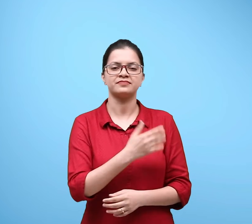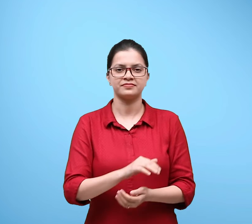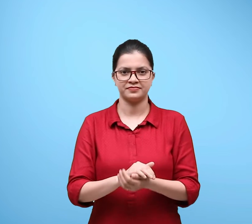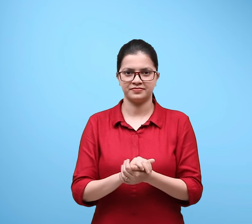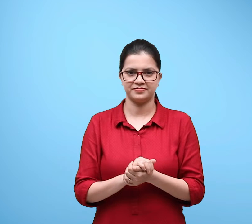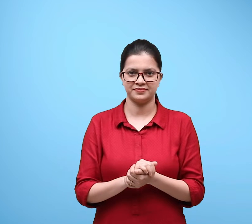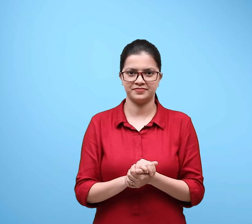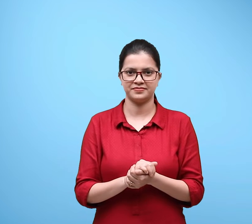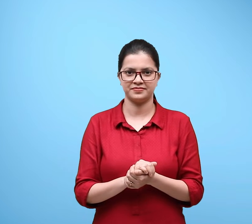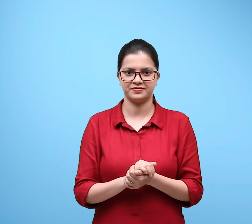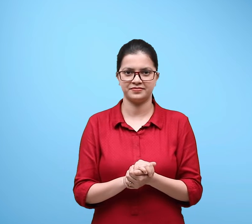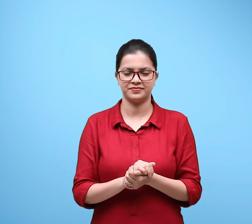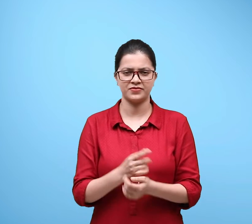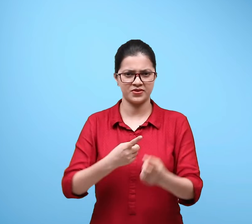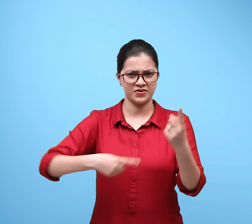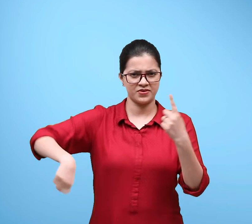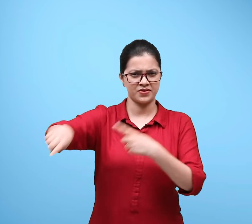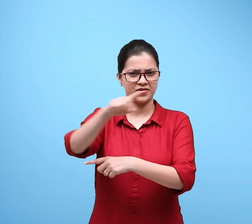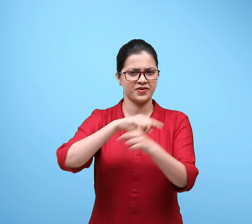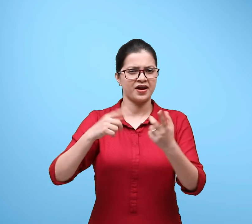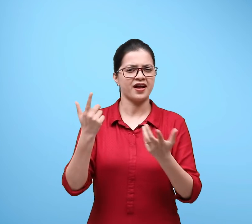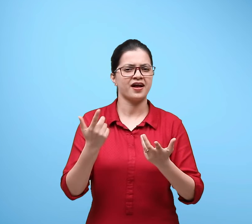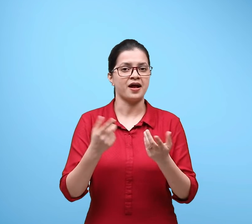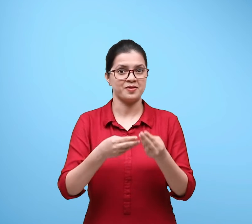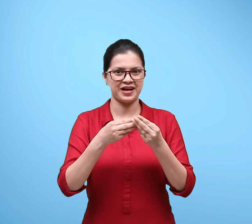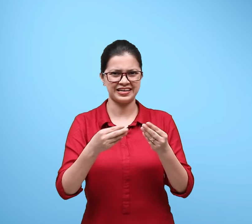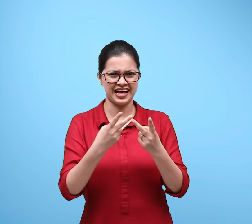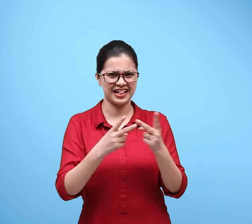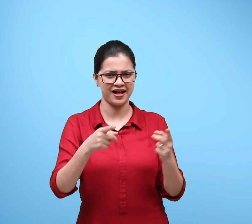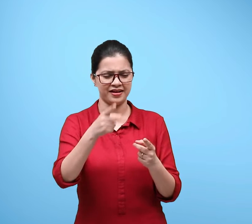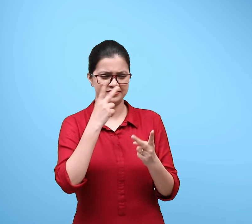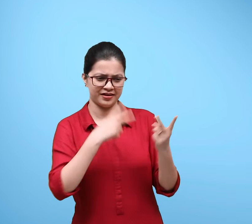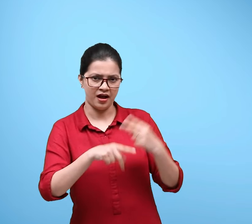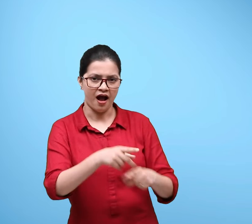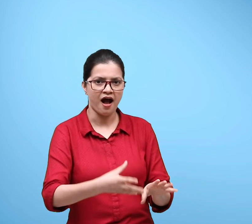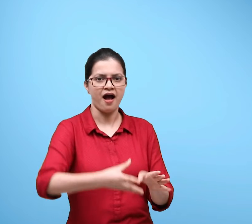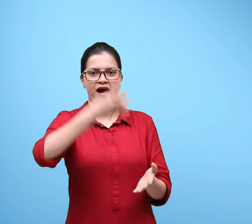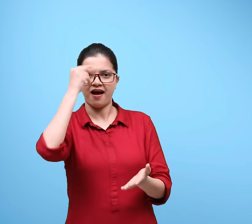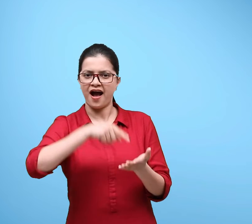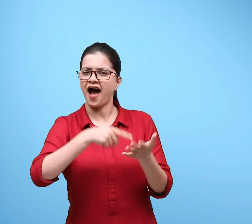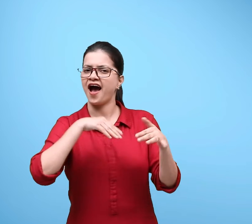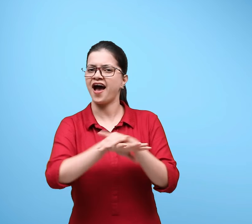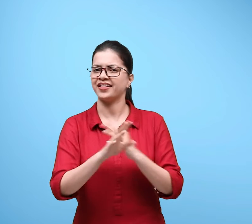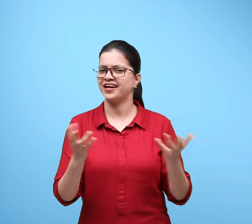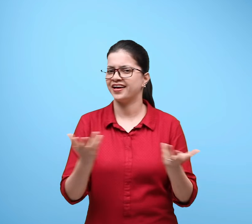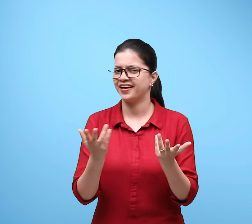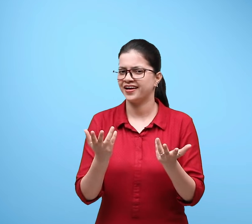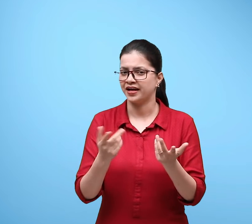your palm? We learnt that materials differ in their appearance and the way they mix in